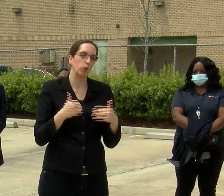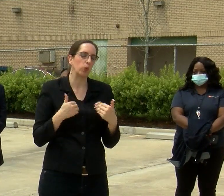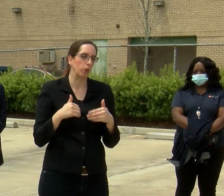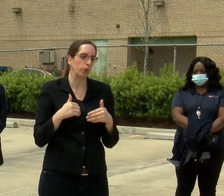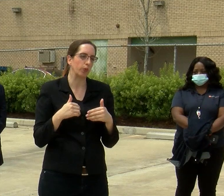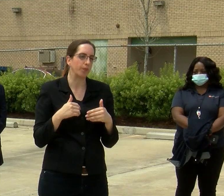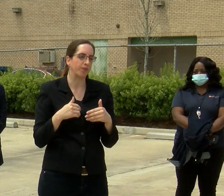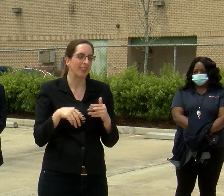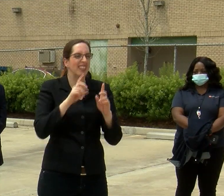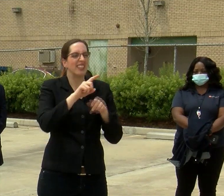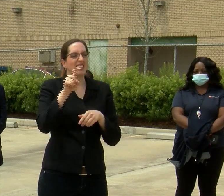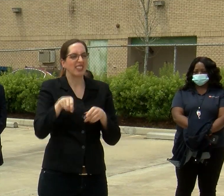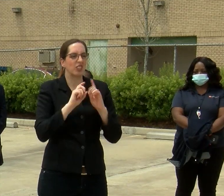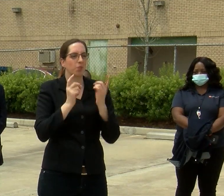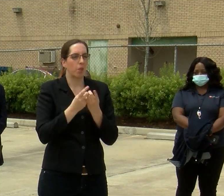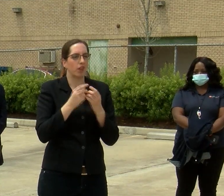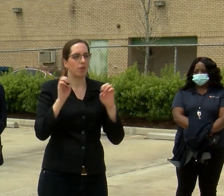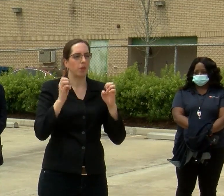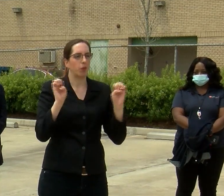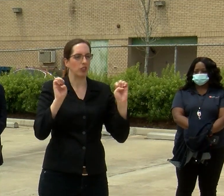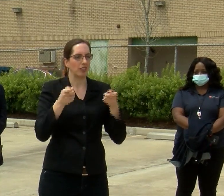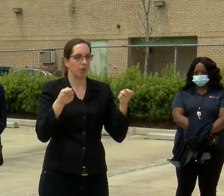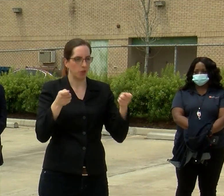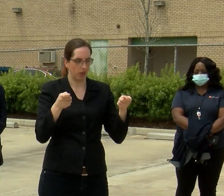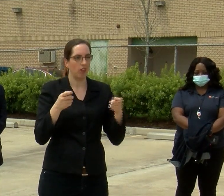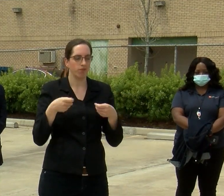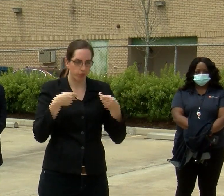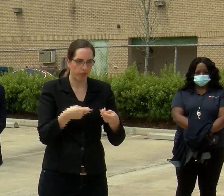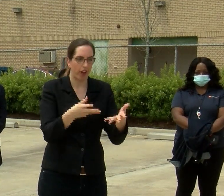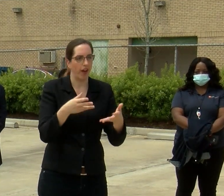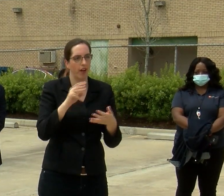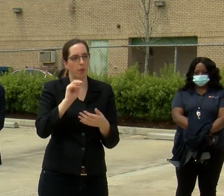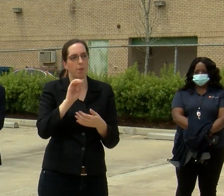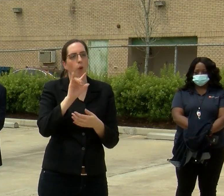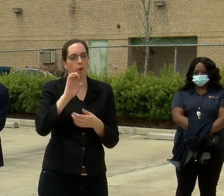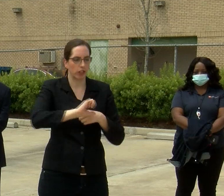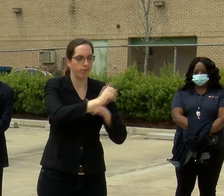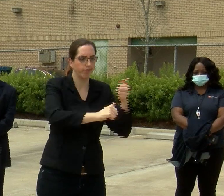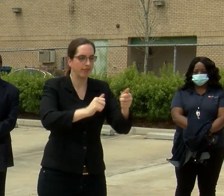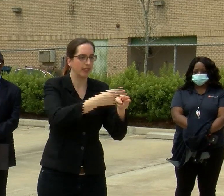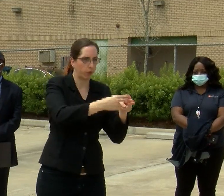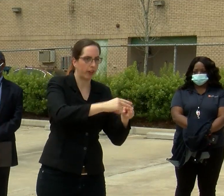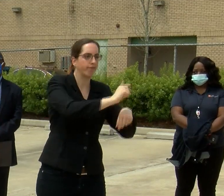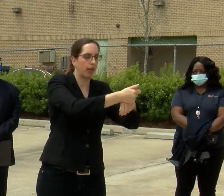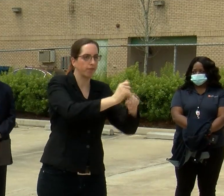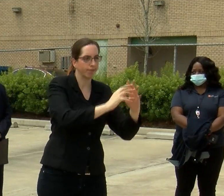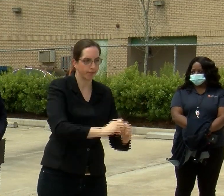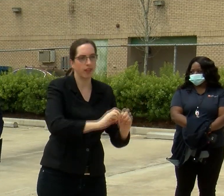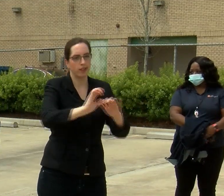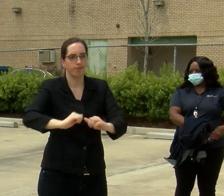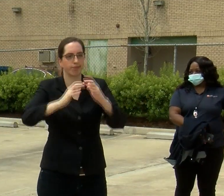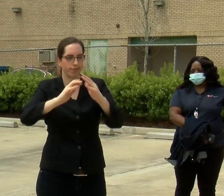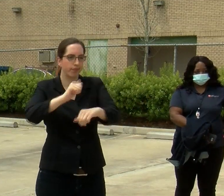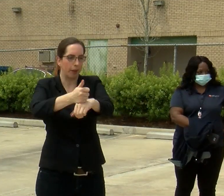state Texas Department of Emergency Management that's providing the mobile unit, and we are partnering, collaborating with them. So I do want to acknowledge